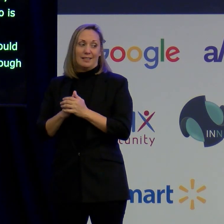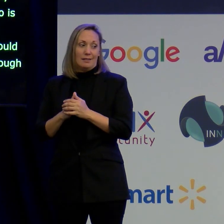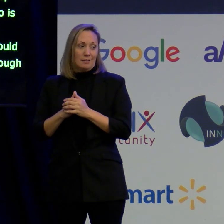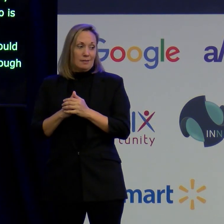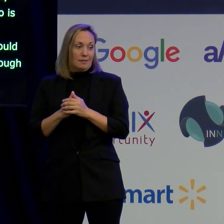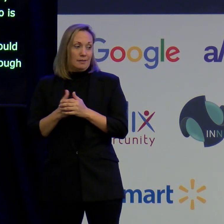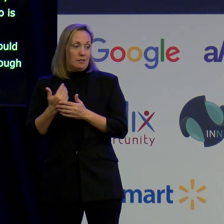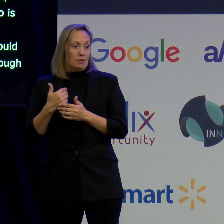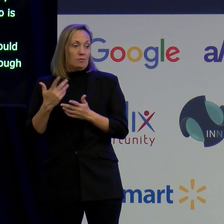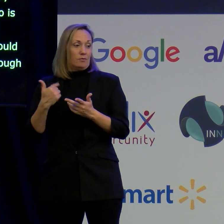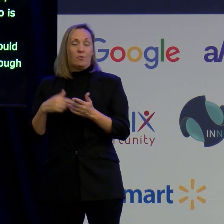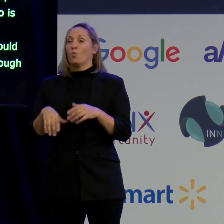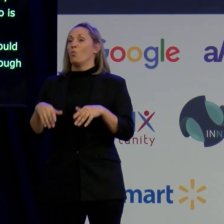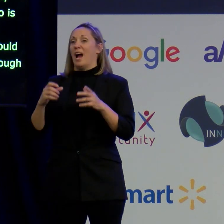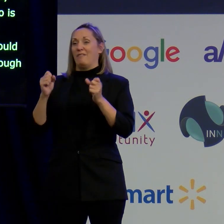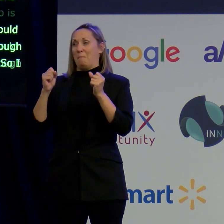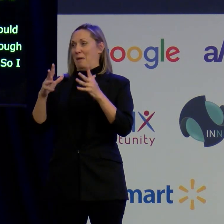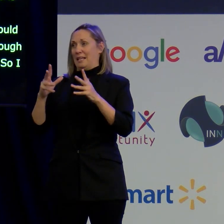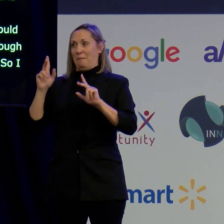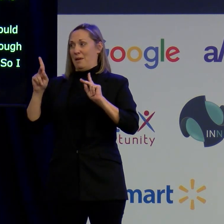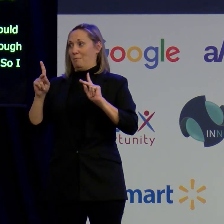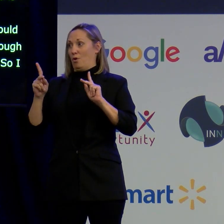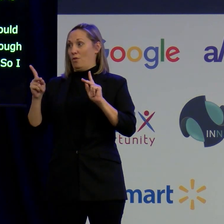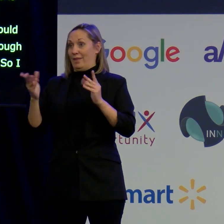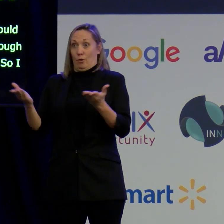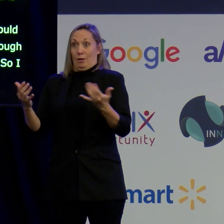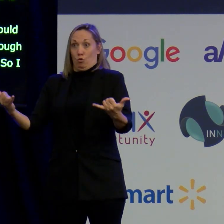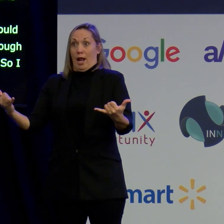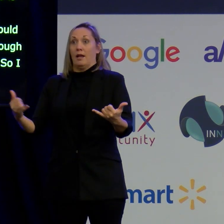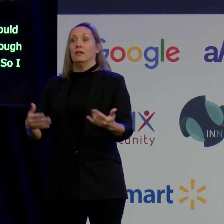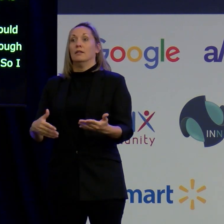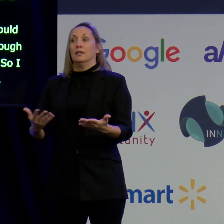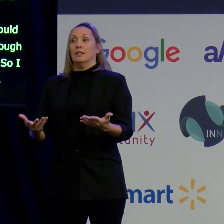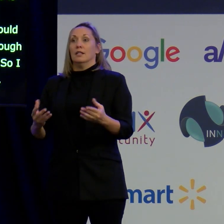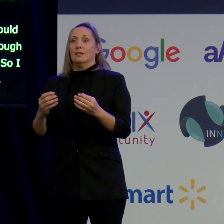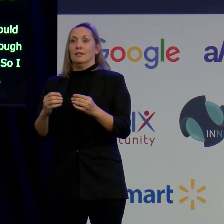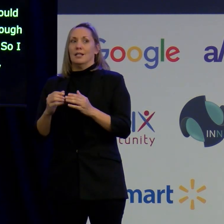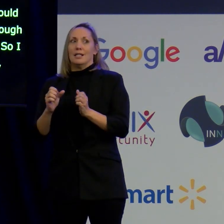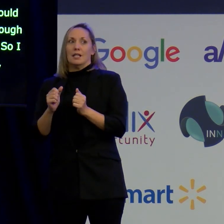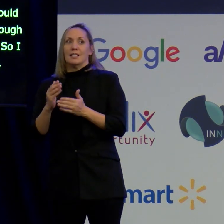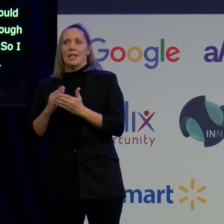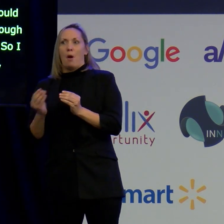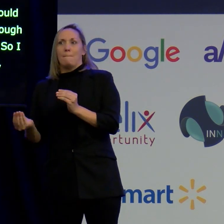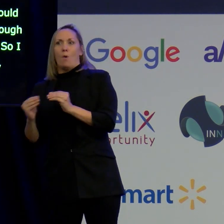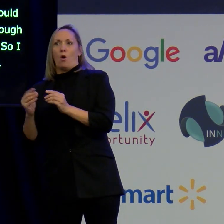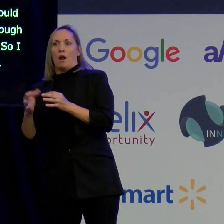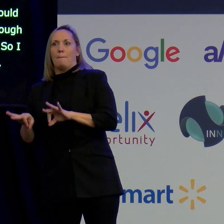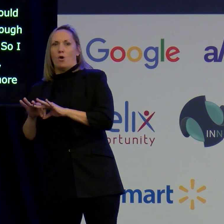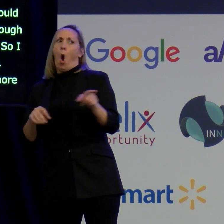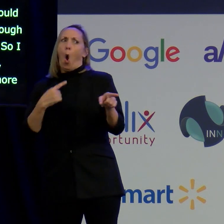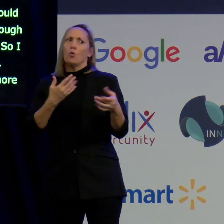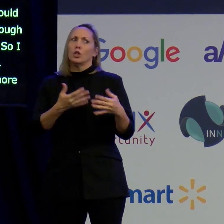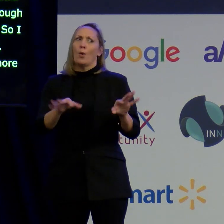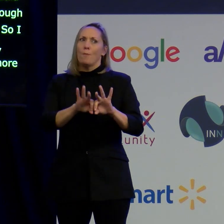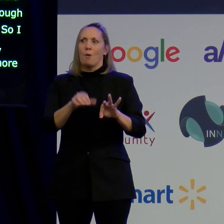have my amazing gang of humans, some of whom are in the room today, but far more important than them, sorry, you are important, just not that important.